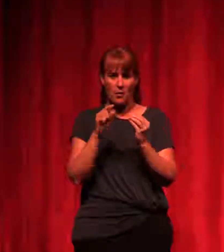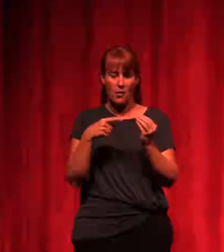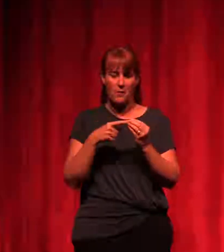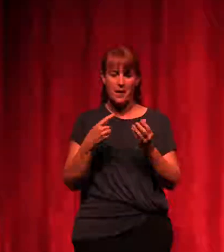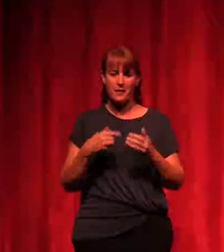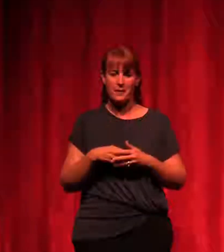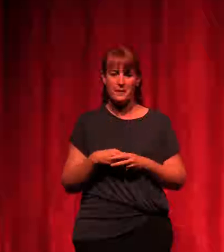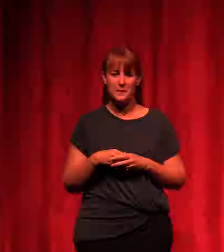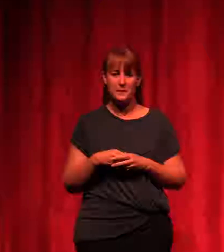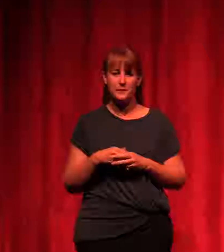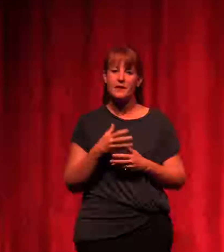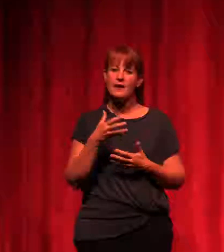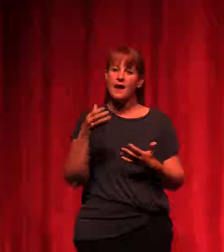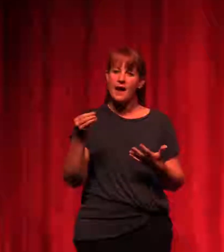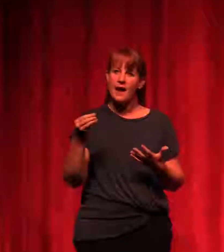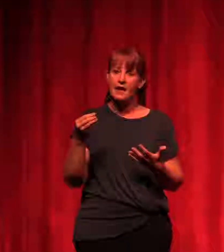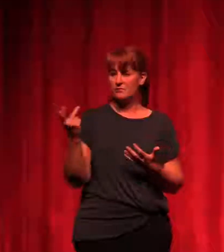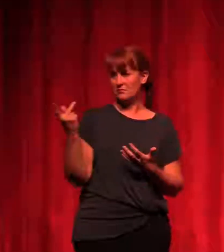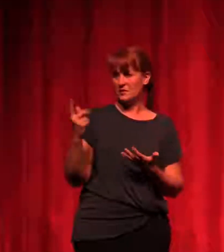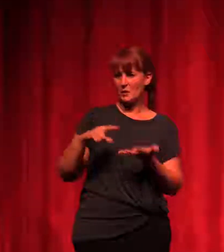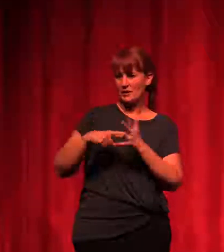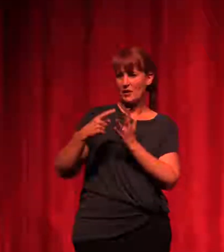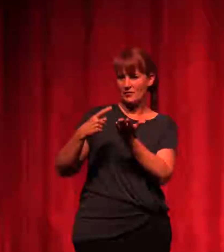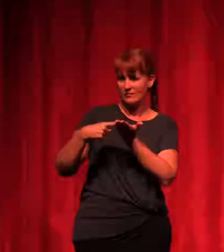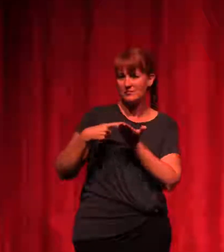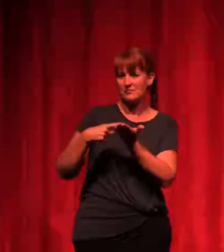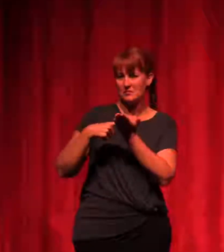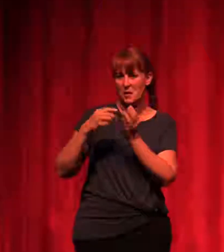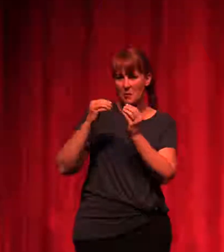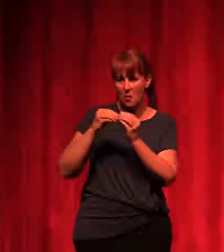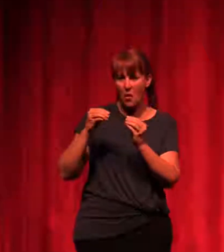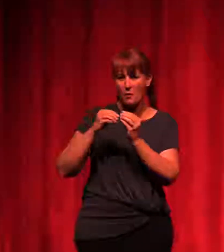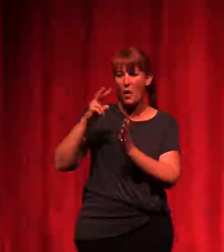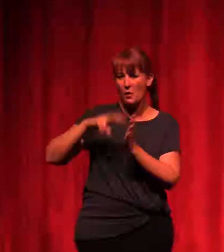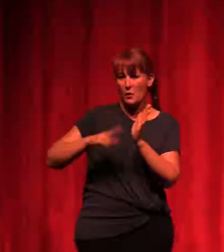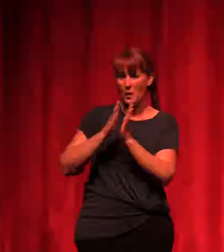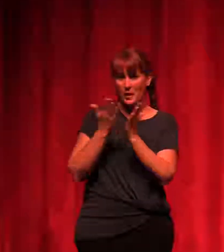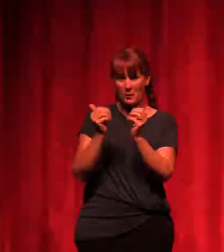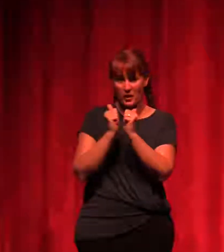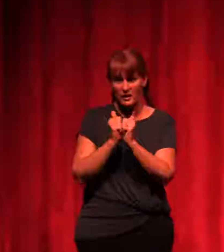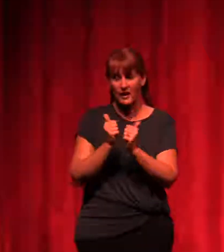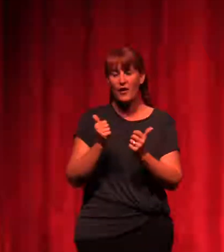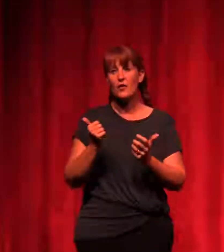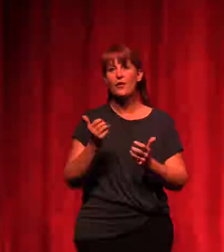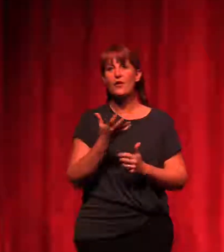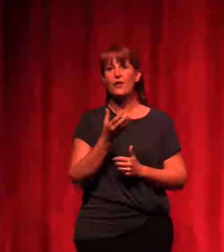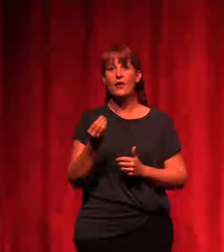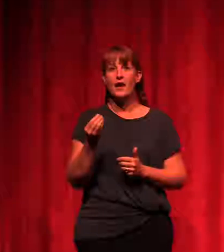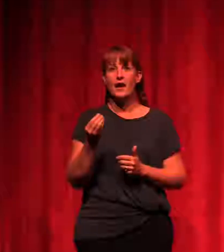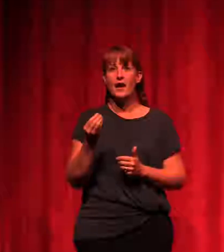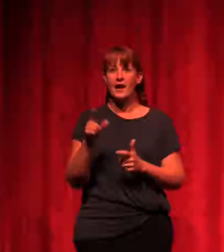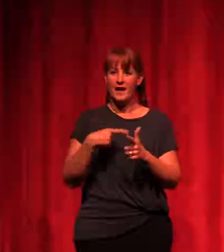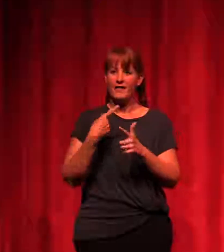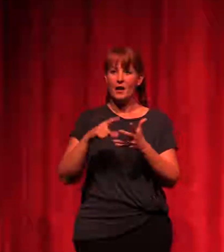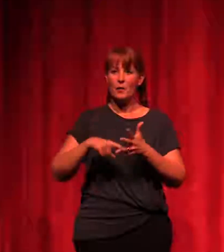it. And so we started talking more, and we read the book together, and we ended up starting a Facebook group for